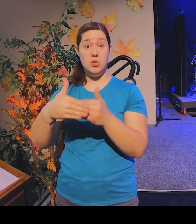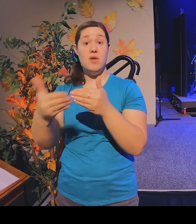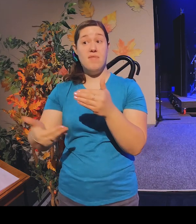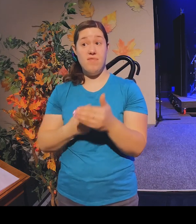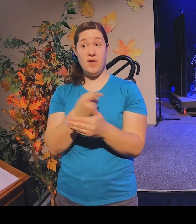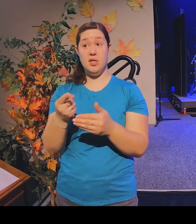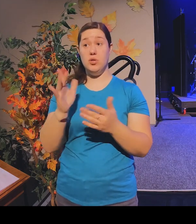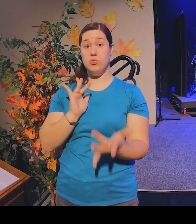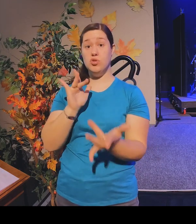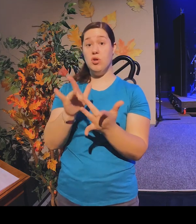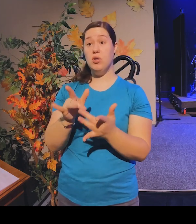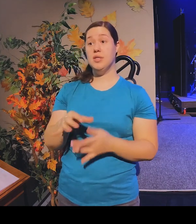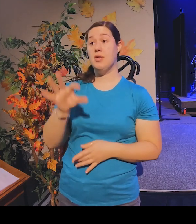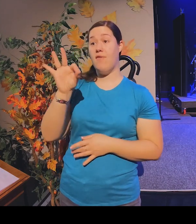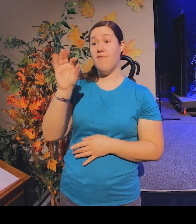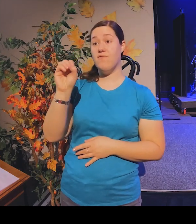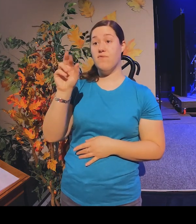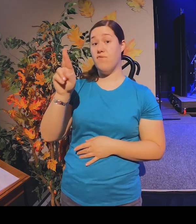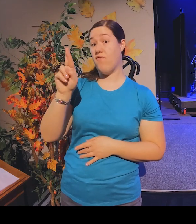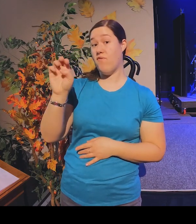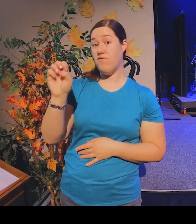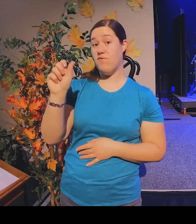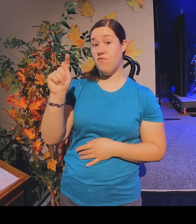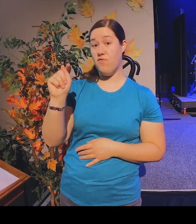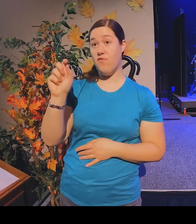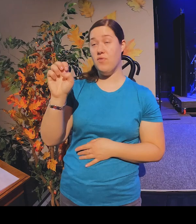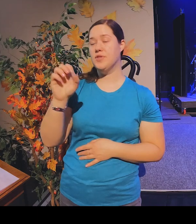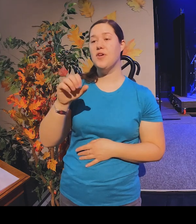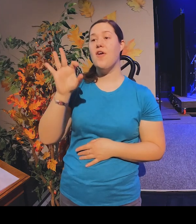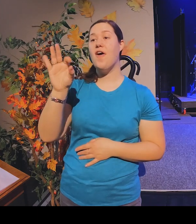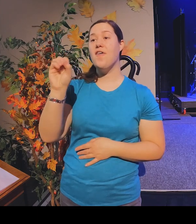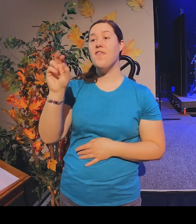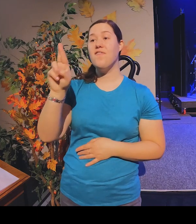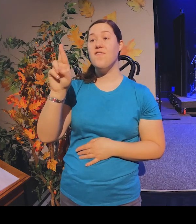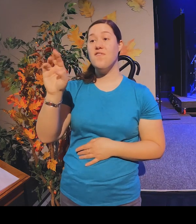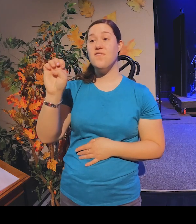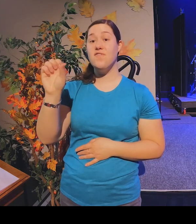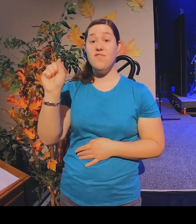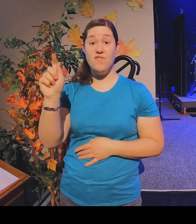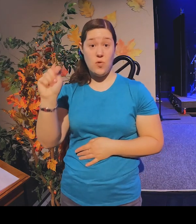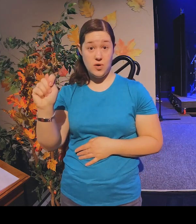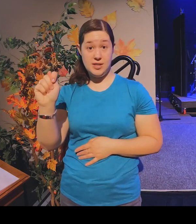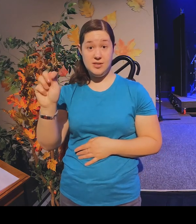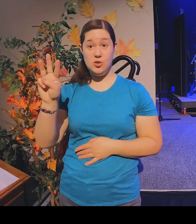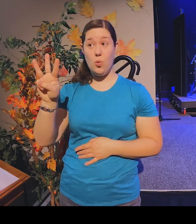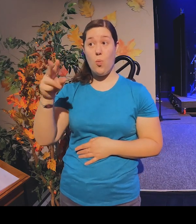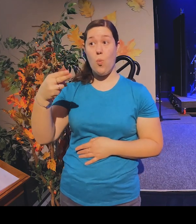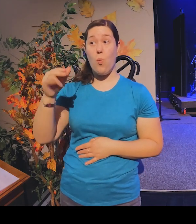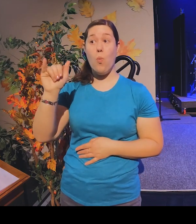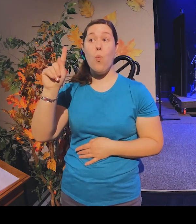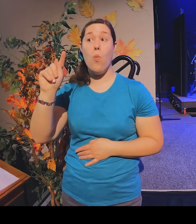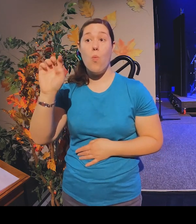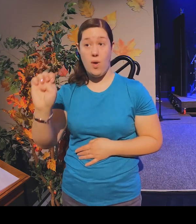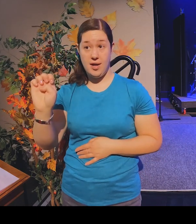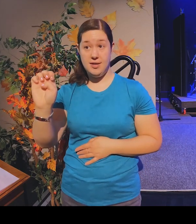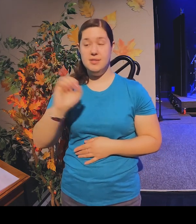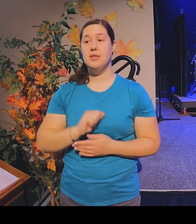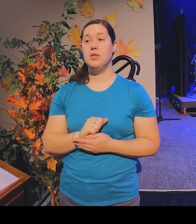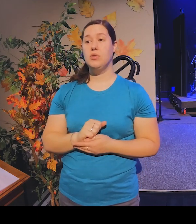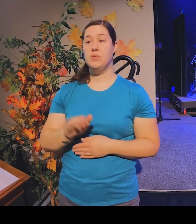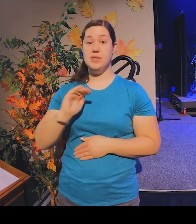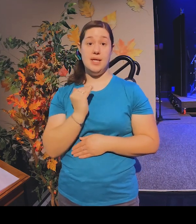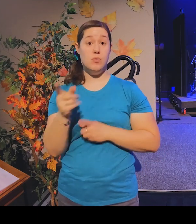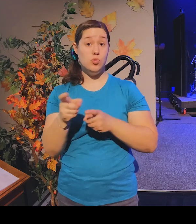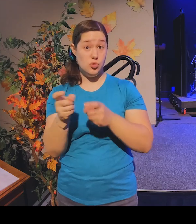of missions, to be involved in that. That will begin, I believe, on the 30th.